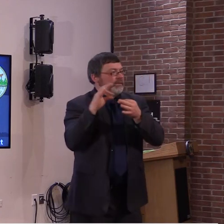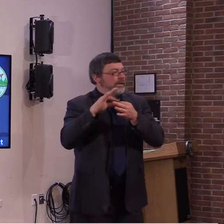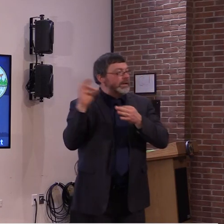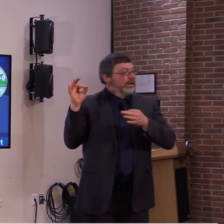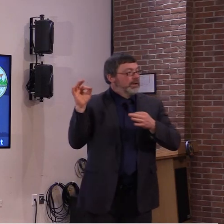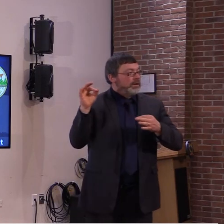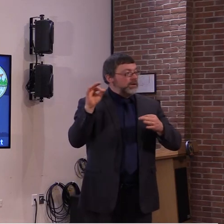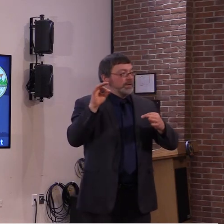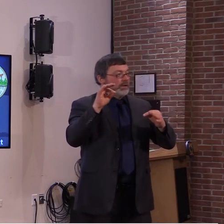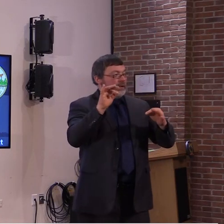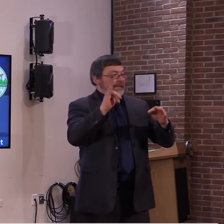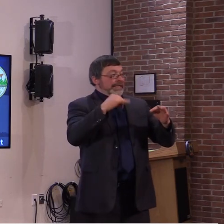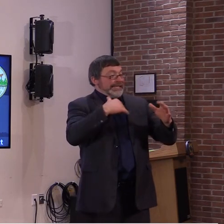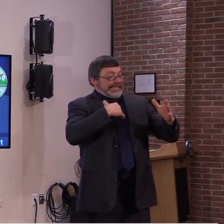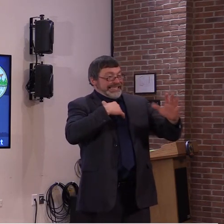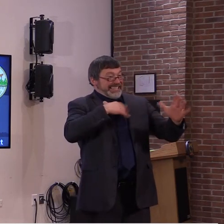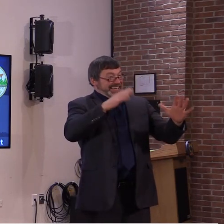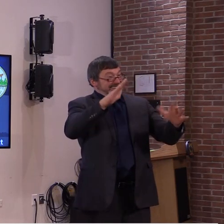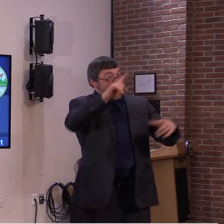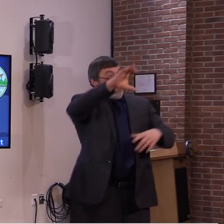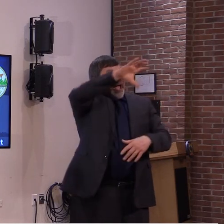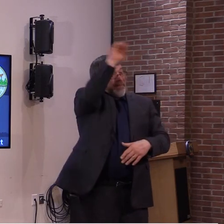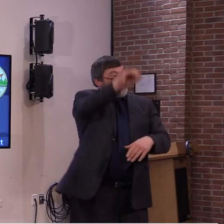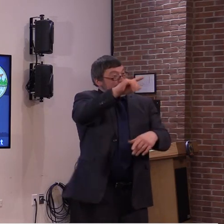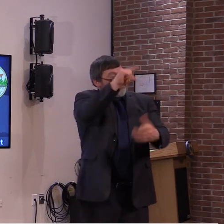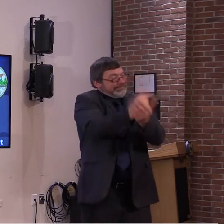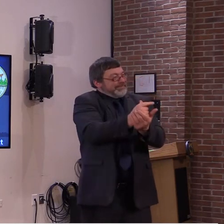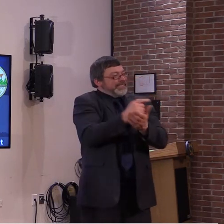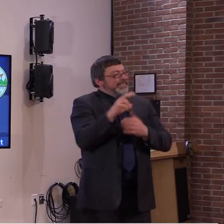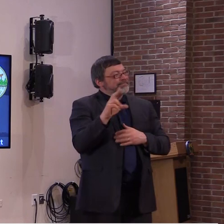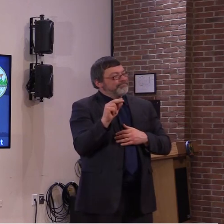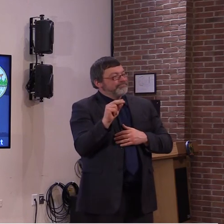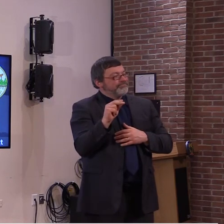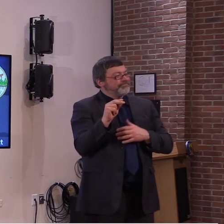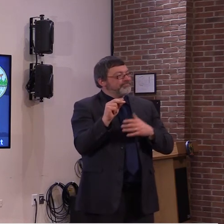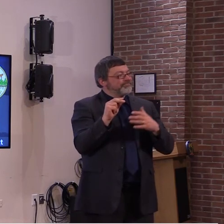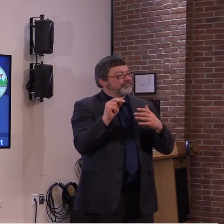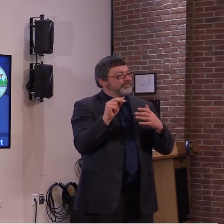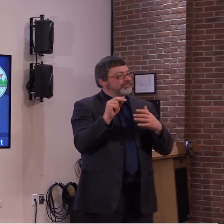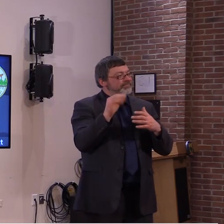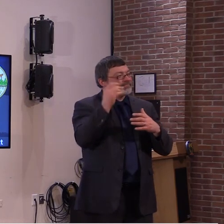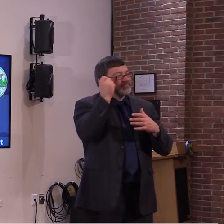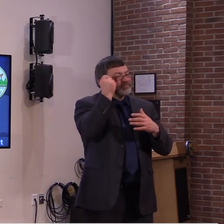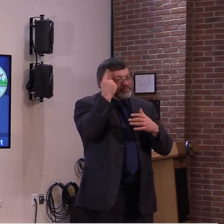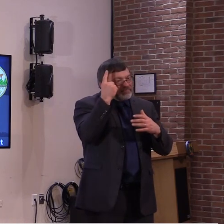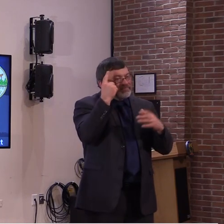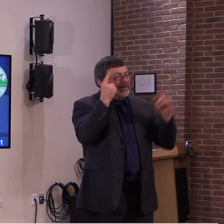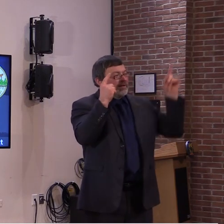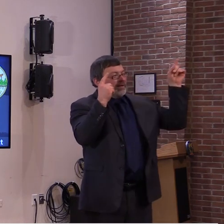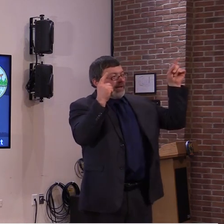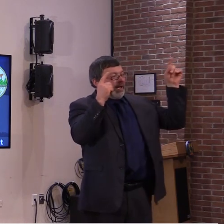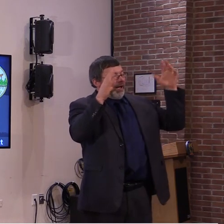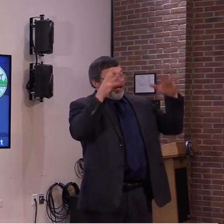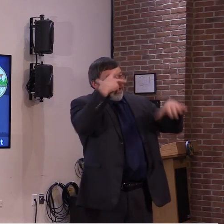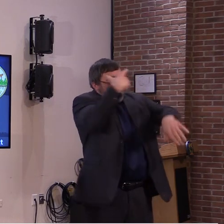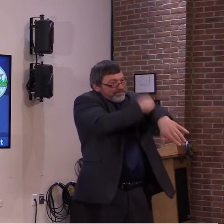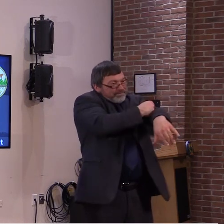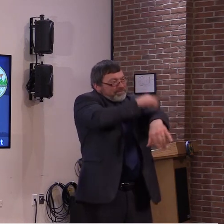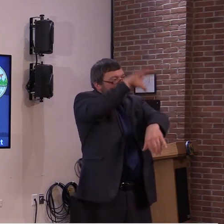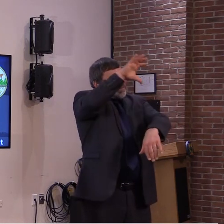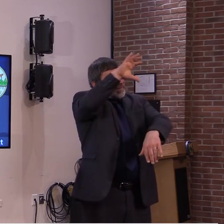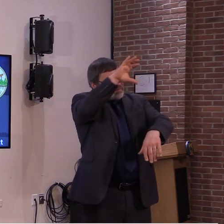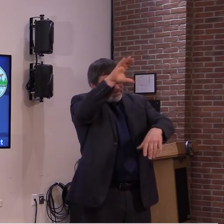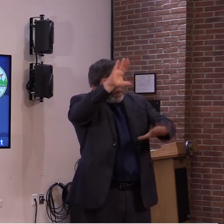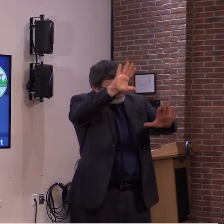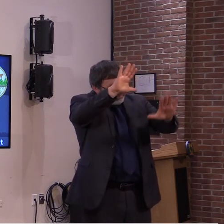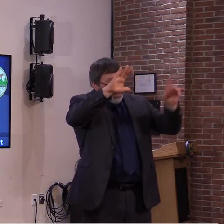through. So if we're promised something and they follow through and they consistently do this over time, then we'll have more confidence.